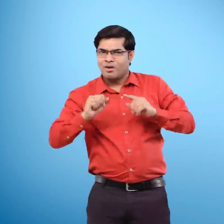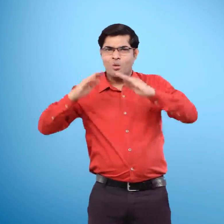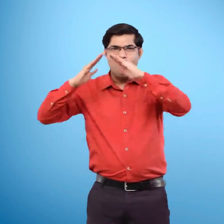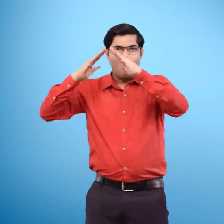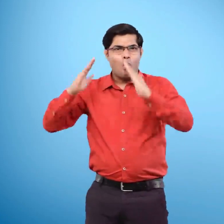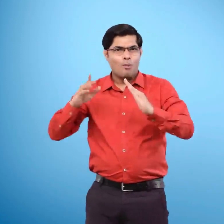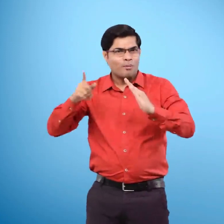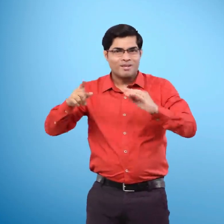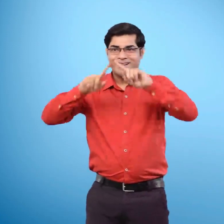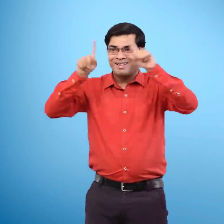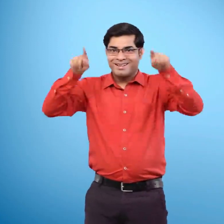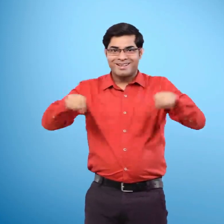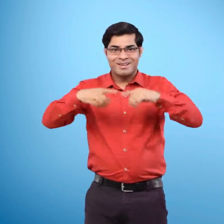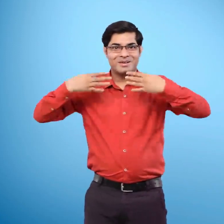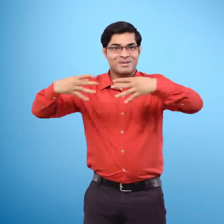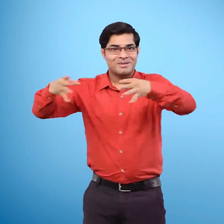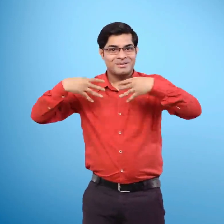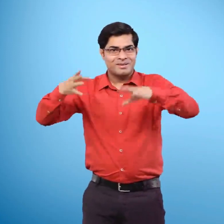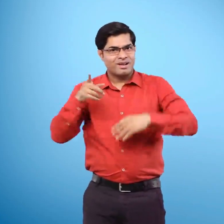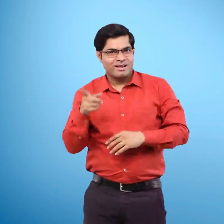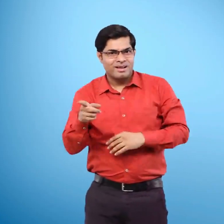make a different pattern in our windows at home."